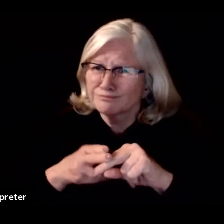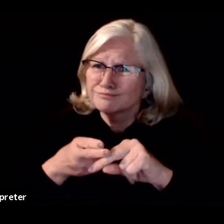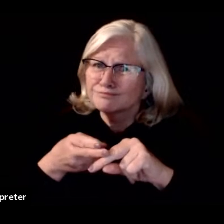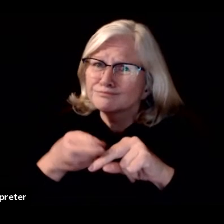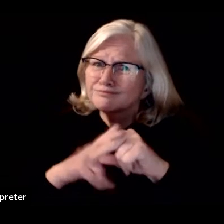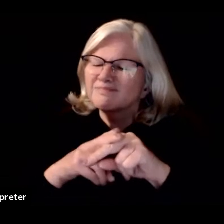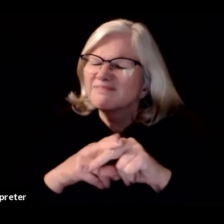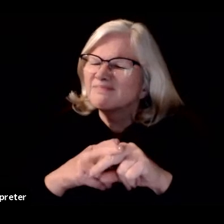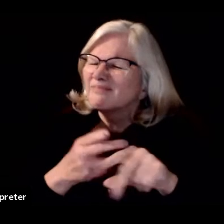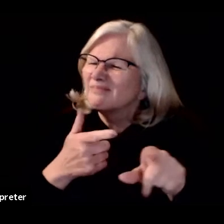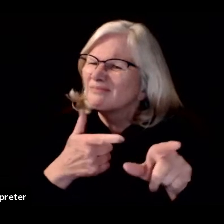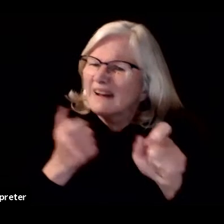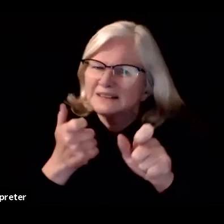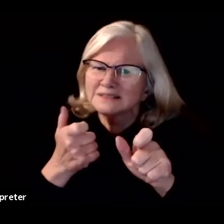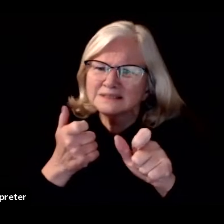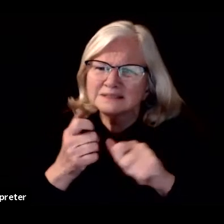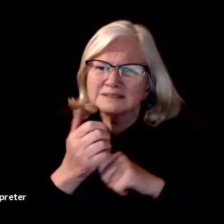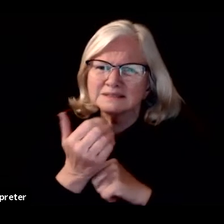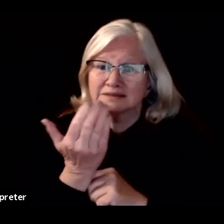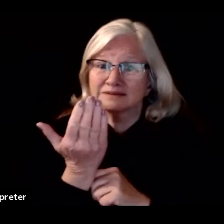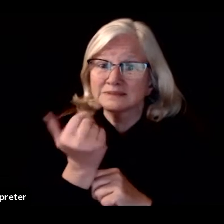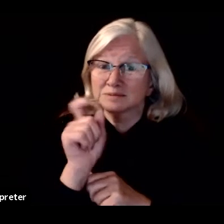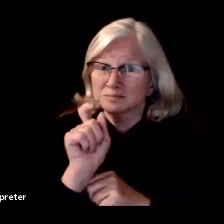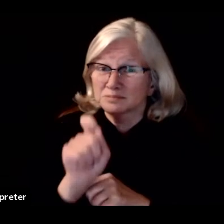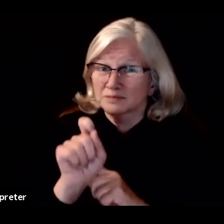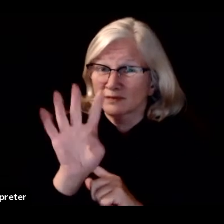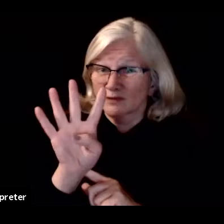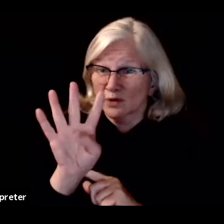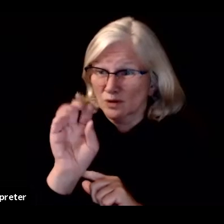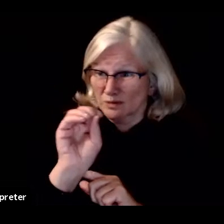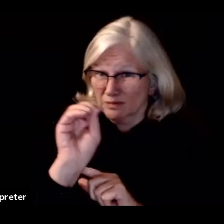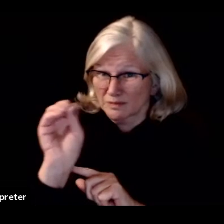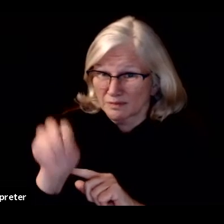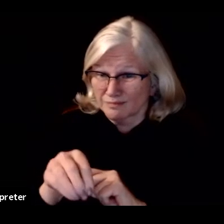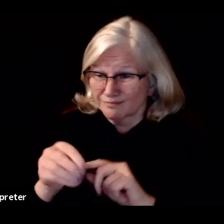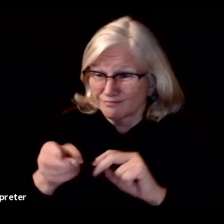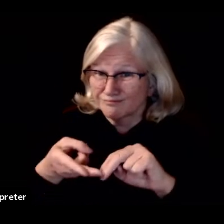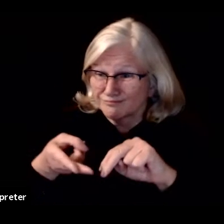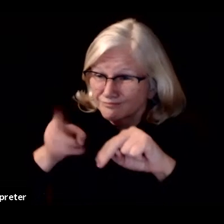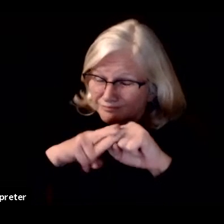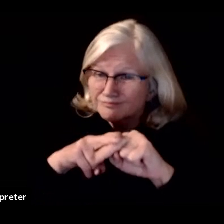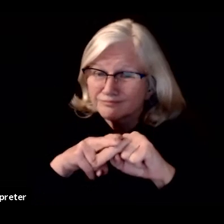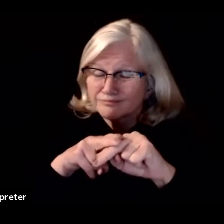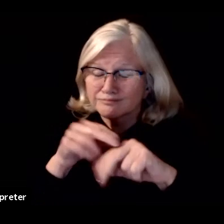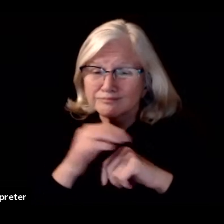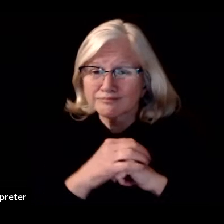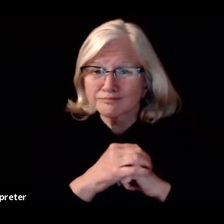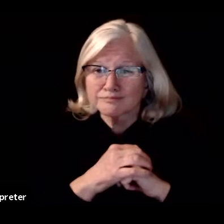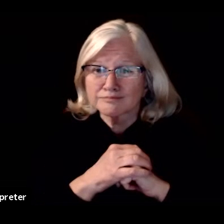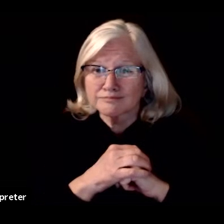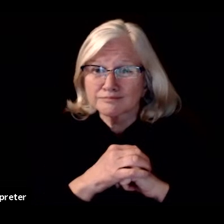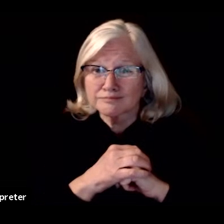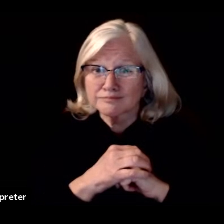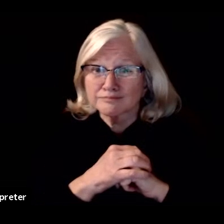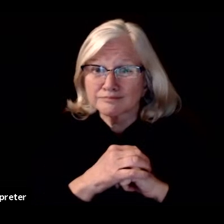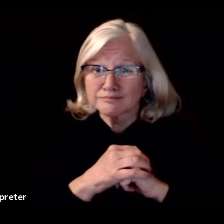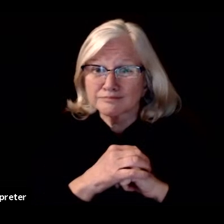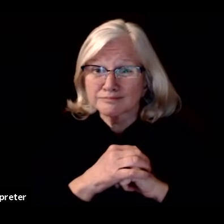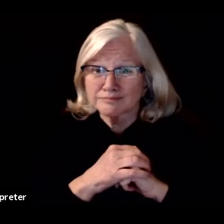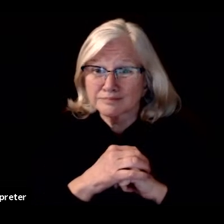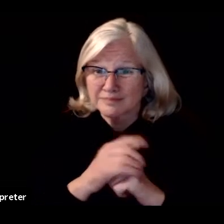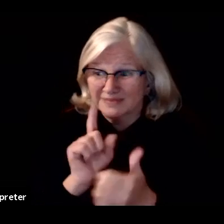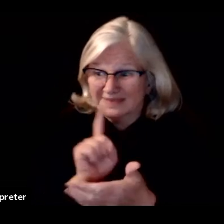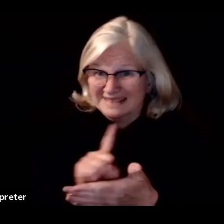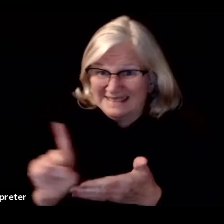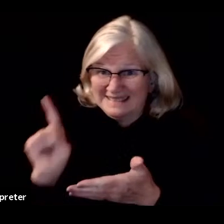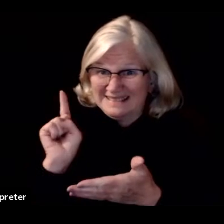15.4% growth in cases since last week, which is an increase from a 10.2% weekly change the